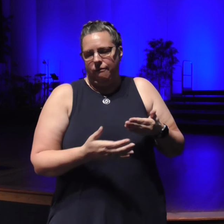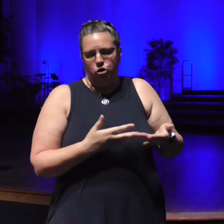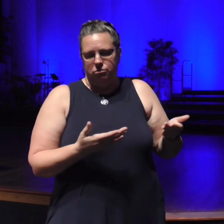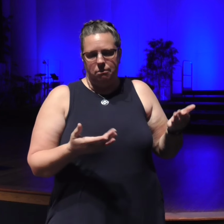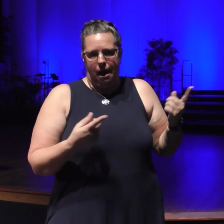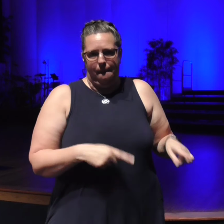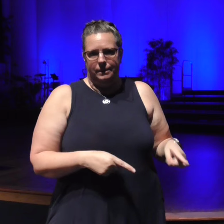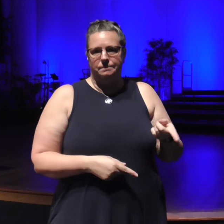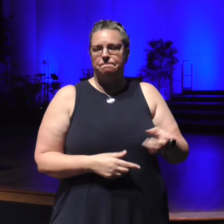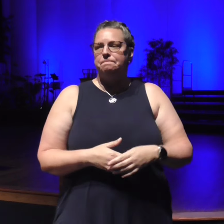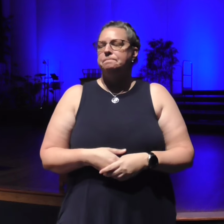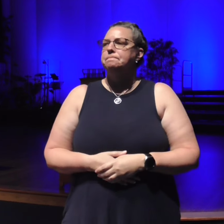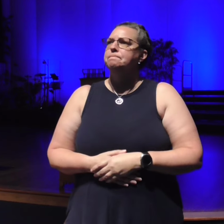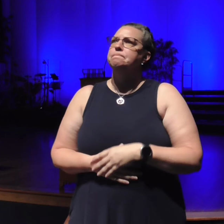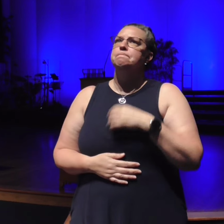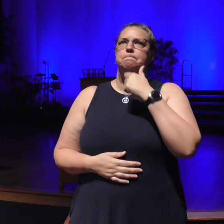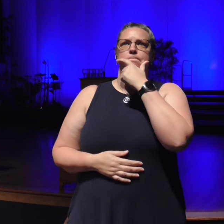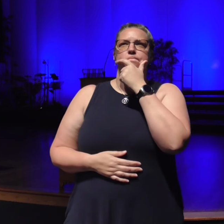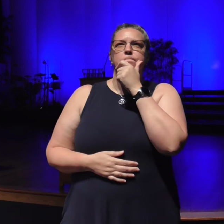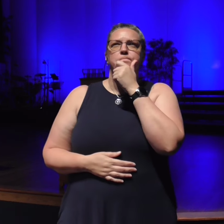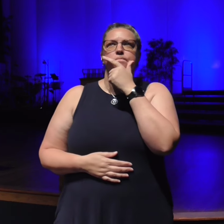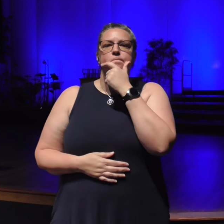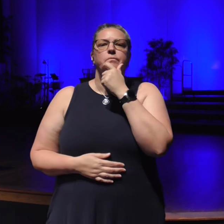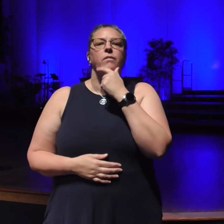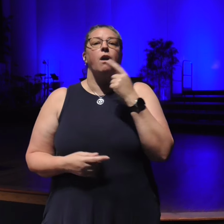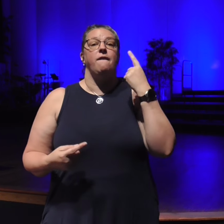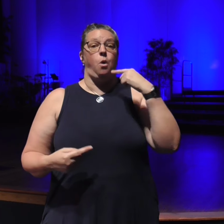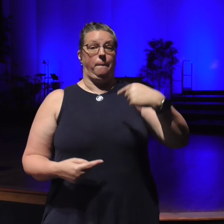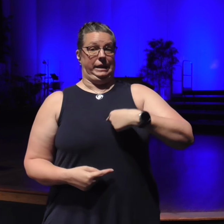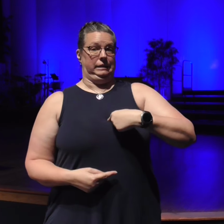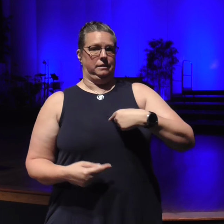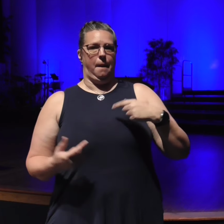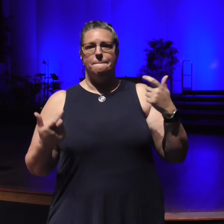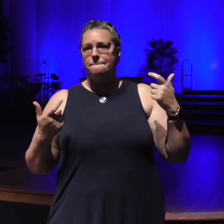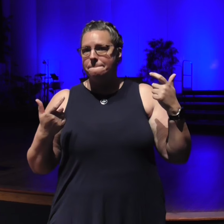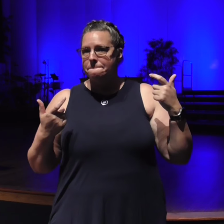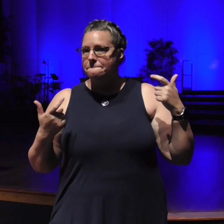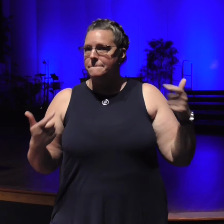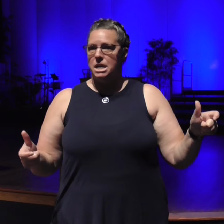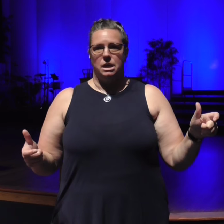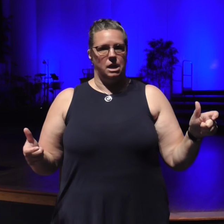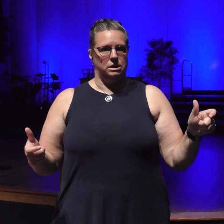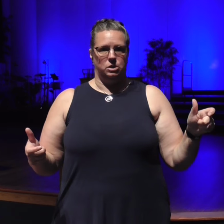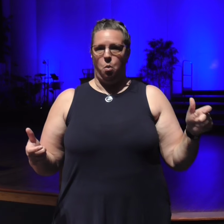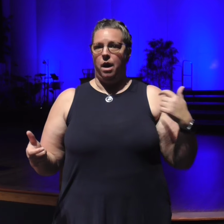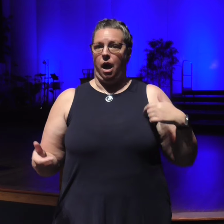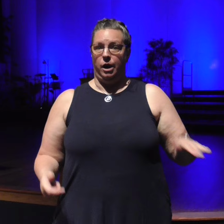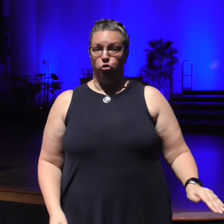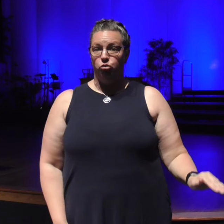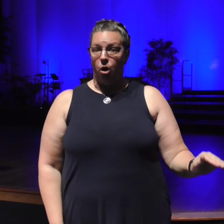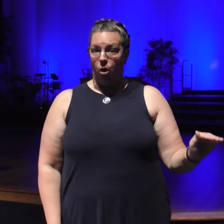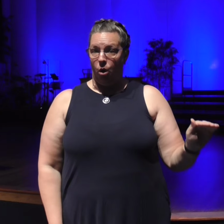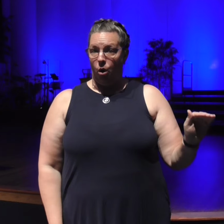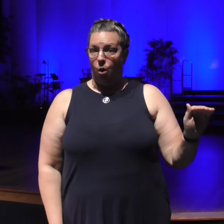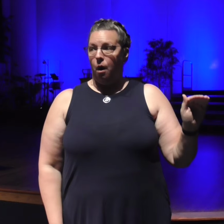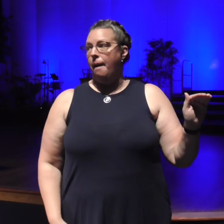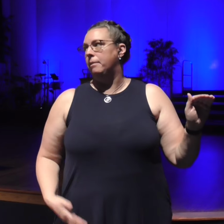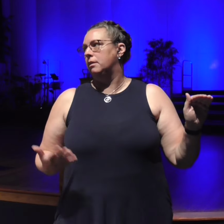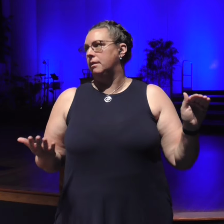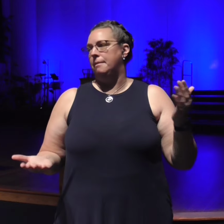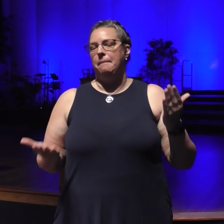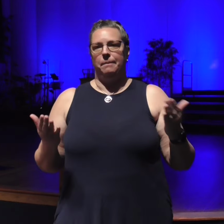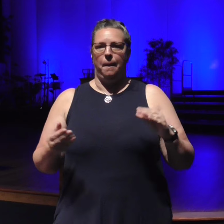might be. So the biggest one for me, as I grew up, because, well, maybe